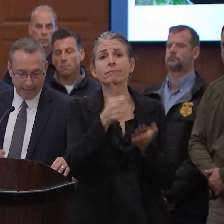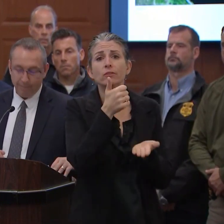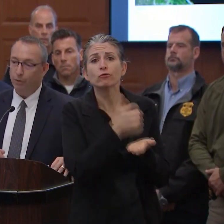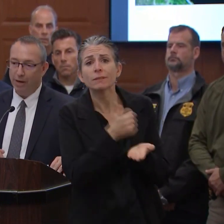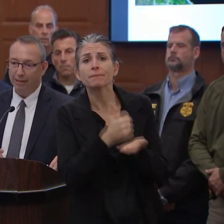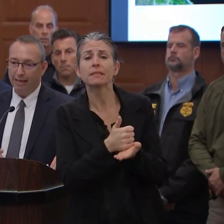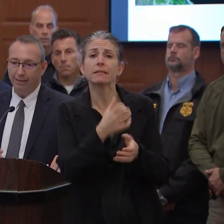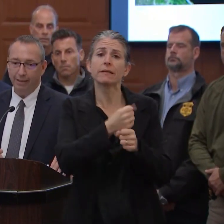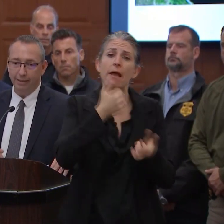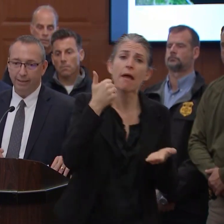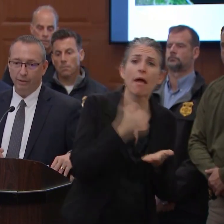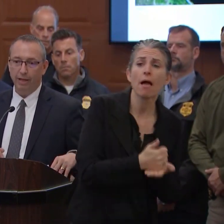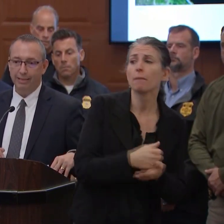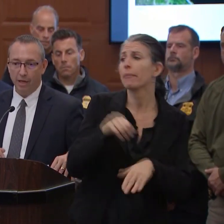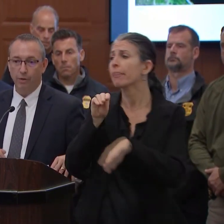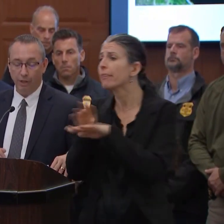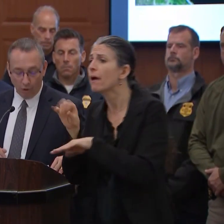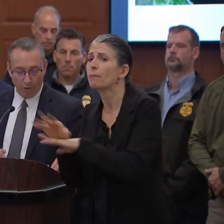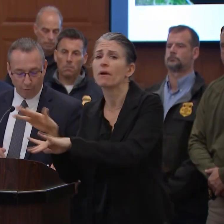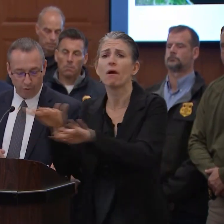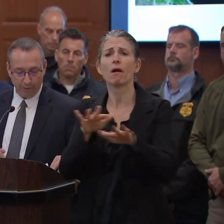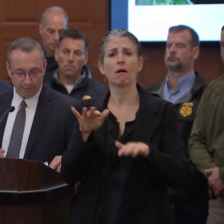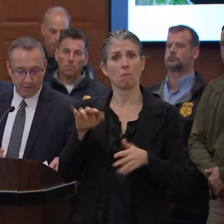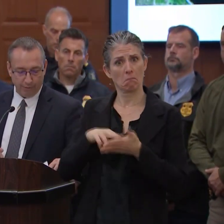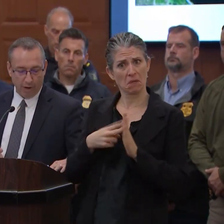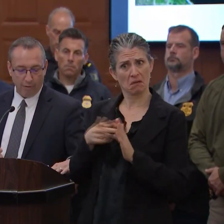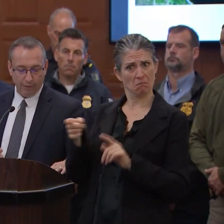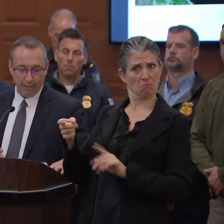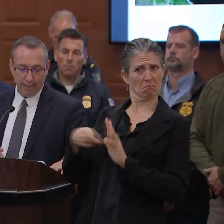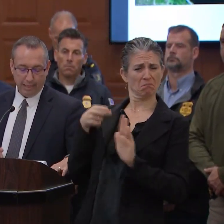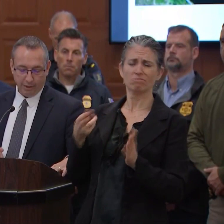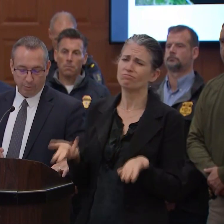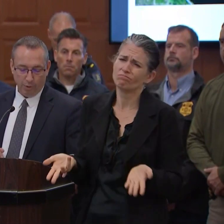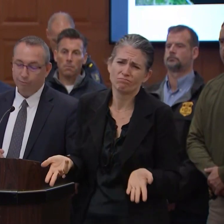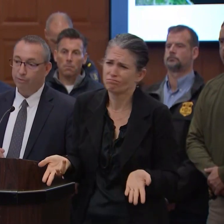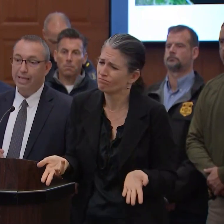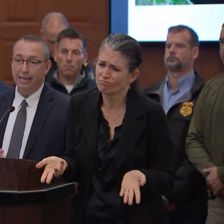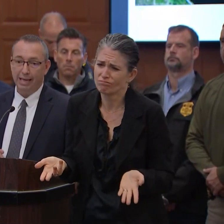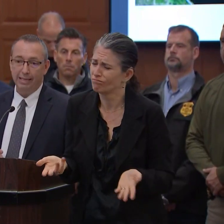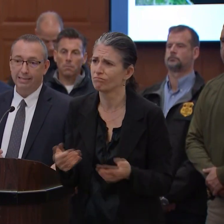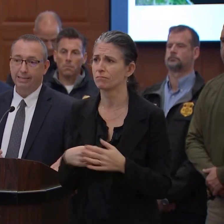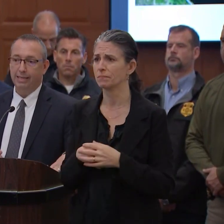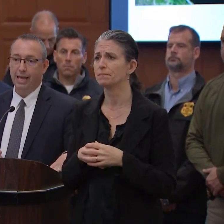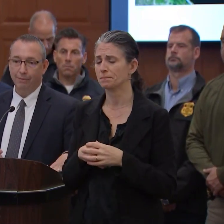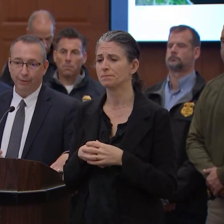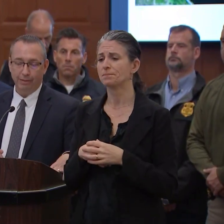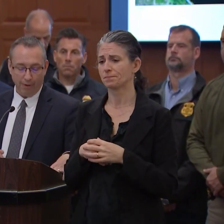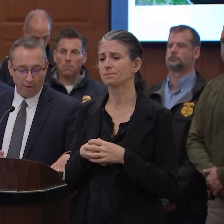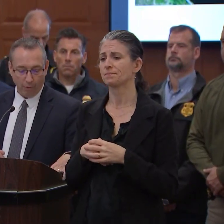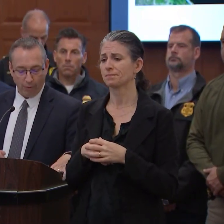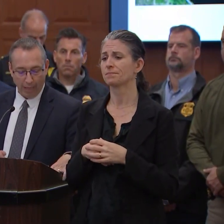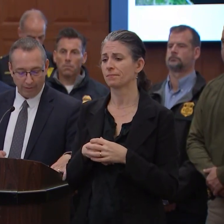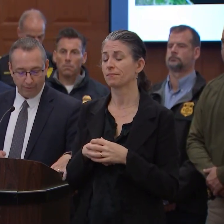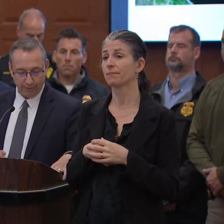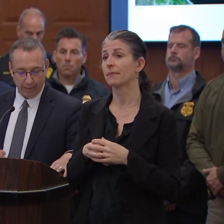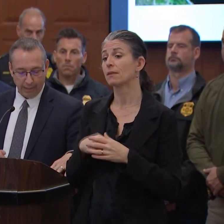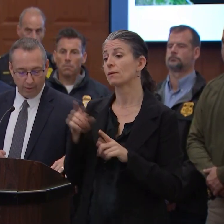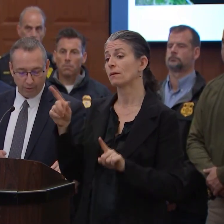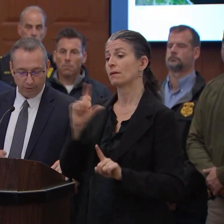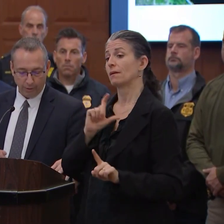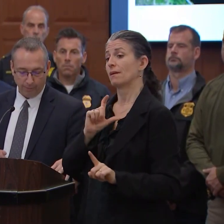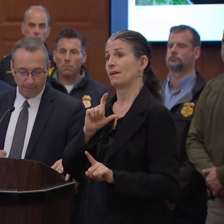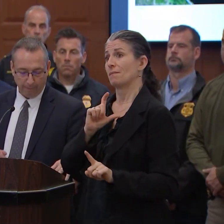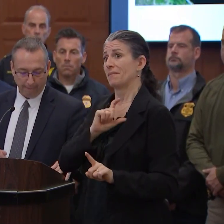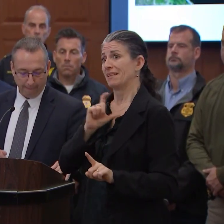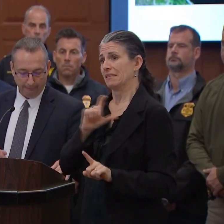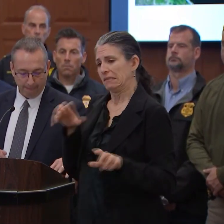that can be quite lengthy, and I can tell you that law enforcement has been involved at this point for decades and heavily involved over the last 15 years